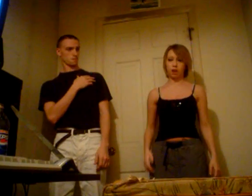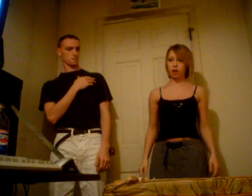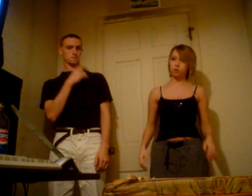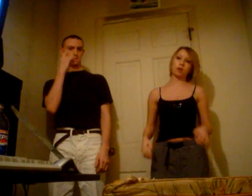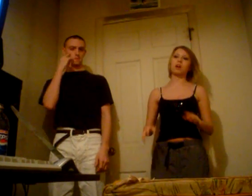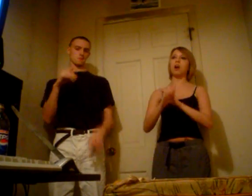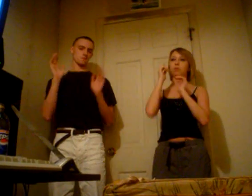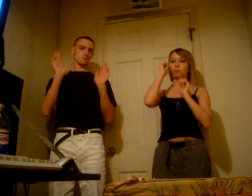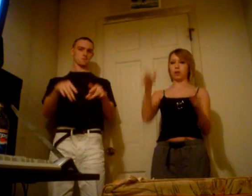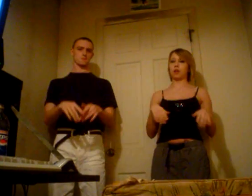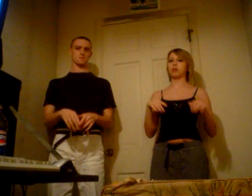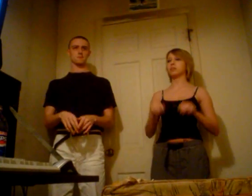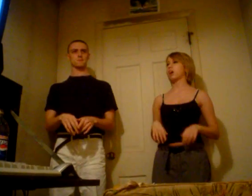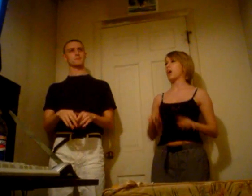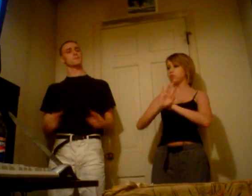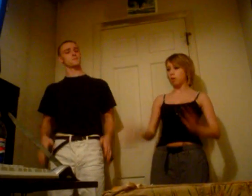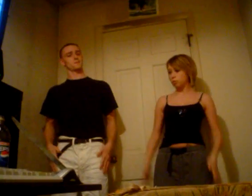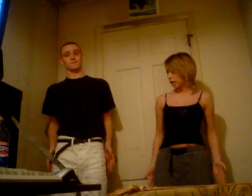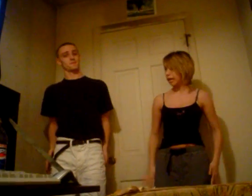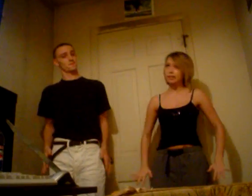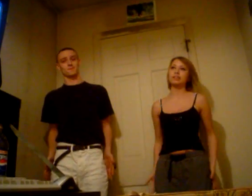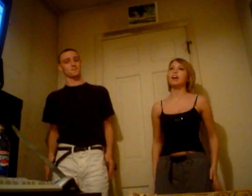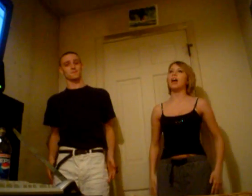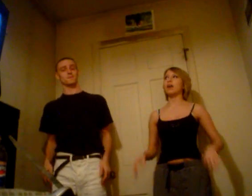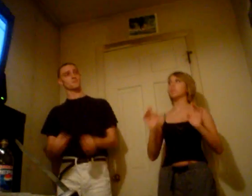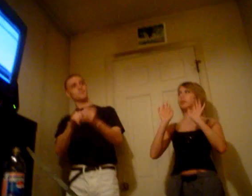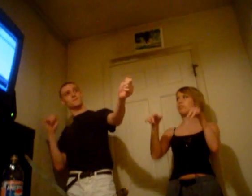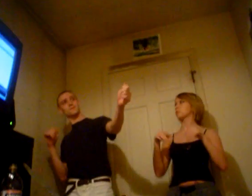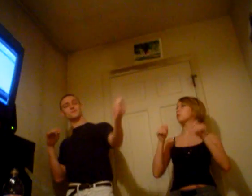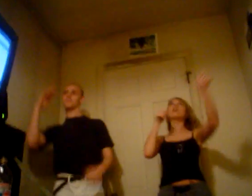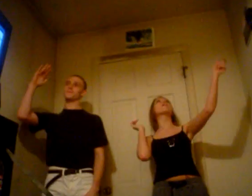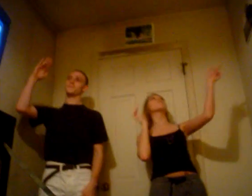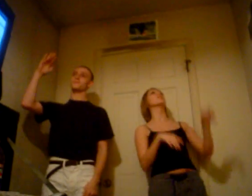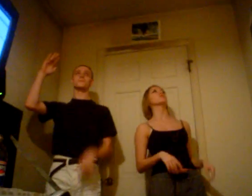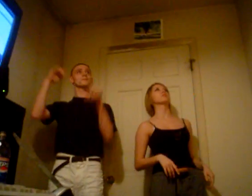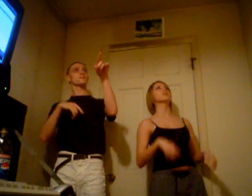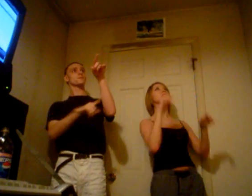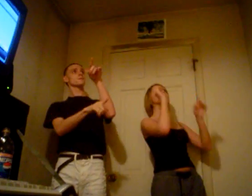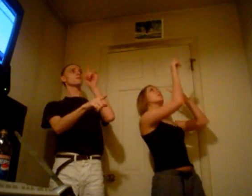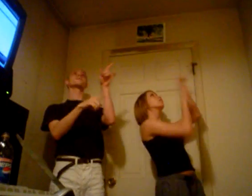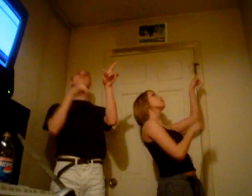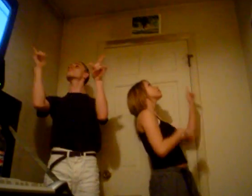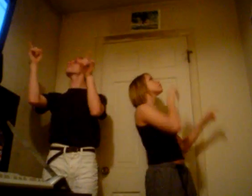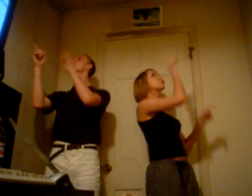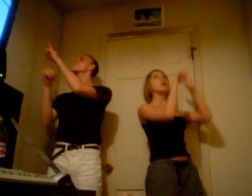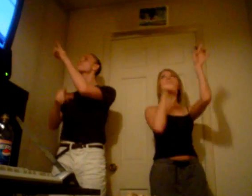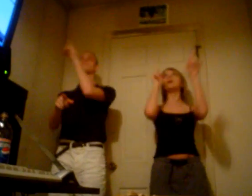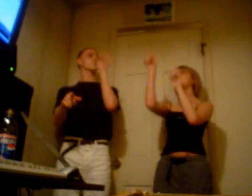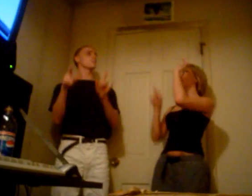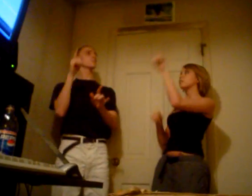now I don't care I had no luck I don't miss it all that much There's just so many things